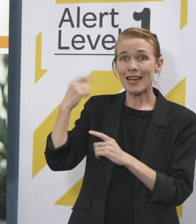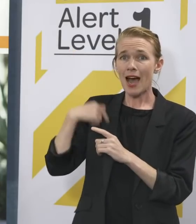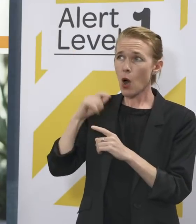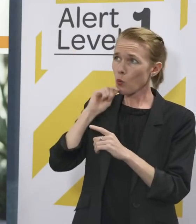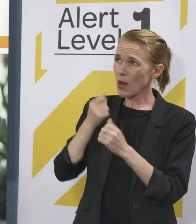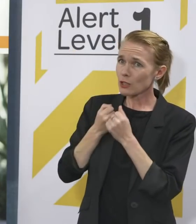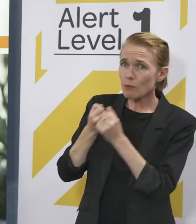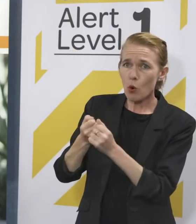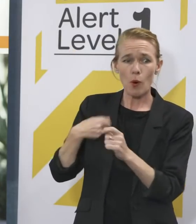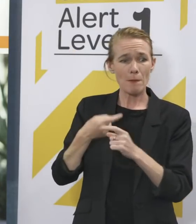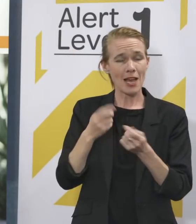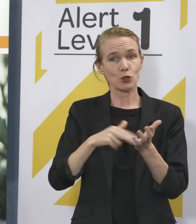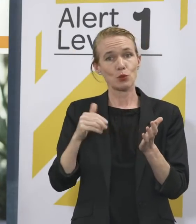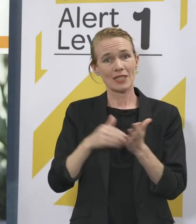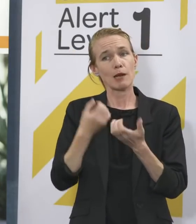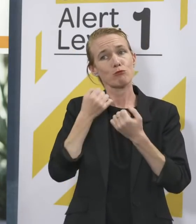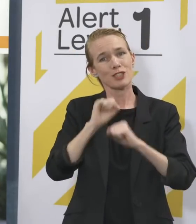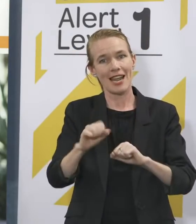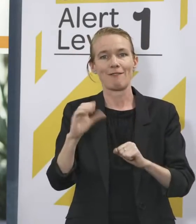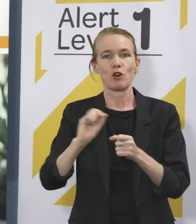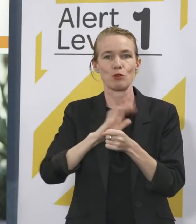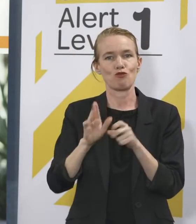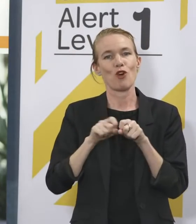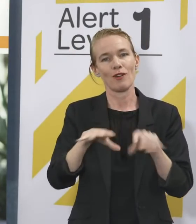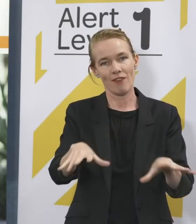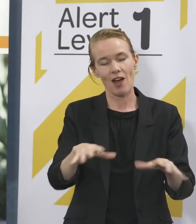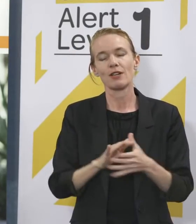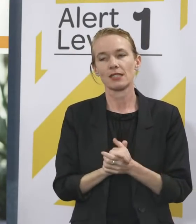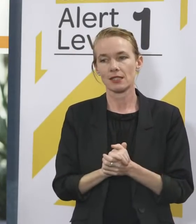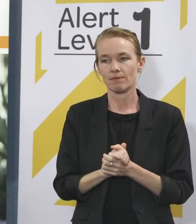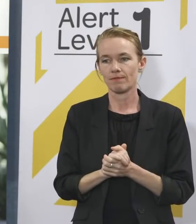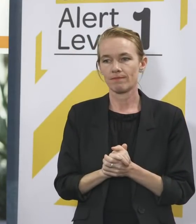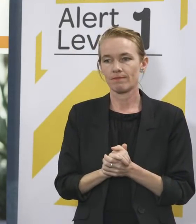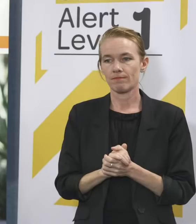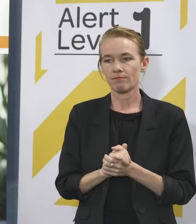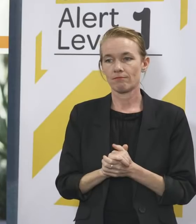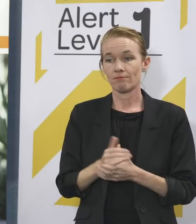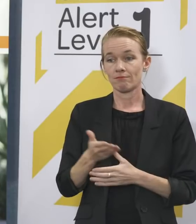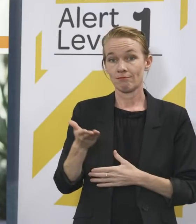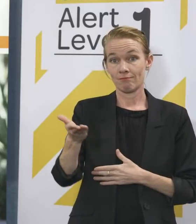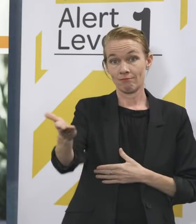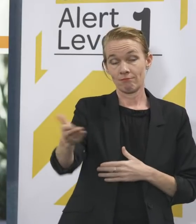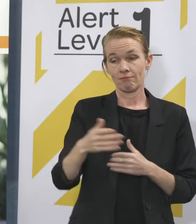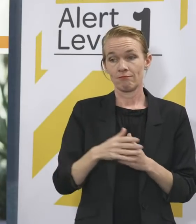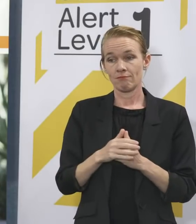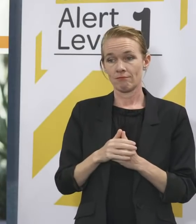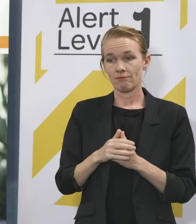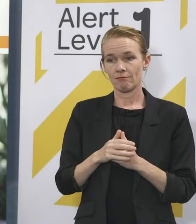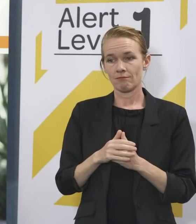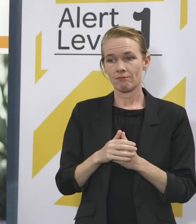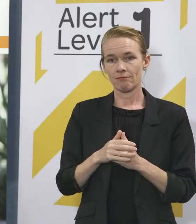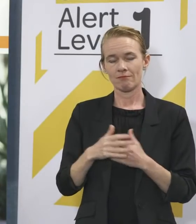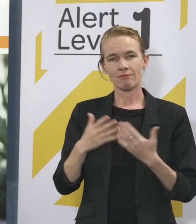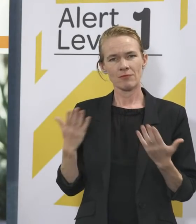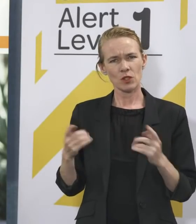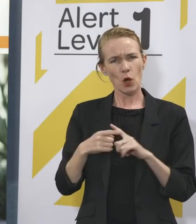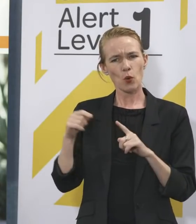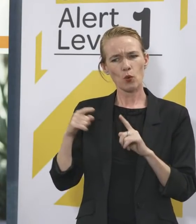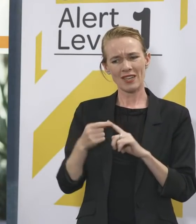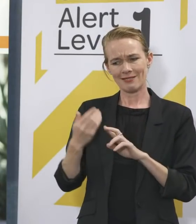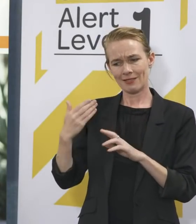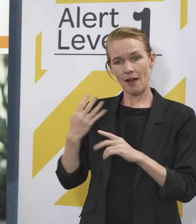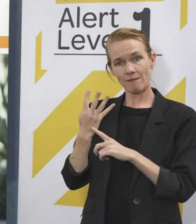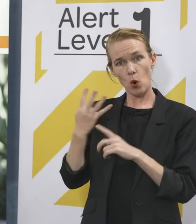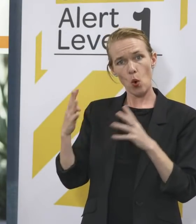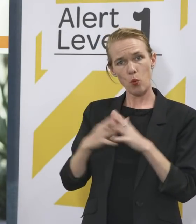to keep them safe from COVID-19. How would you think, given that the Air Commodore has supposedly been in charge of a lot of managed isolation for the past